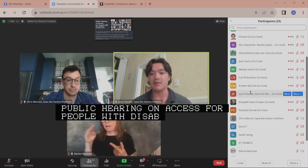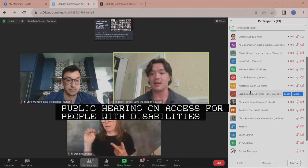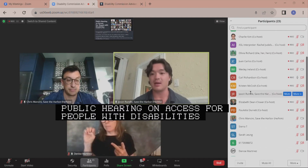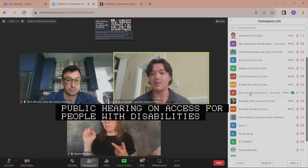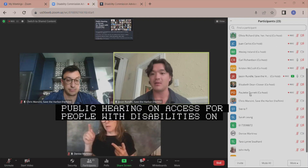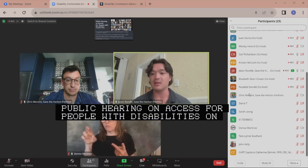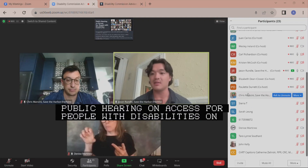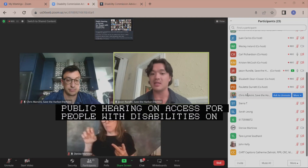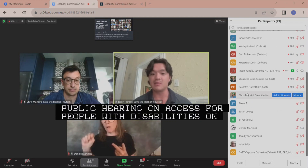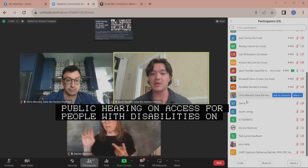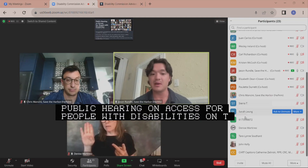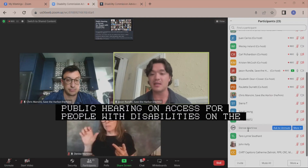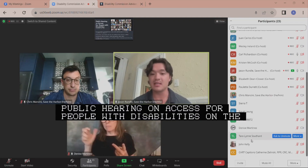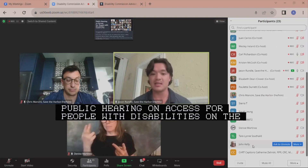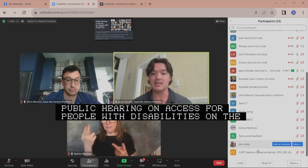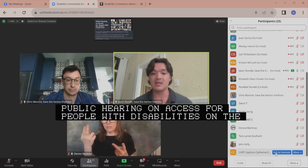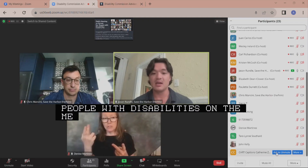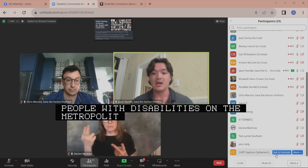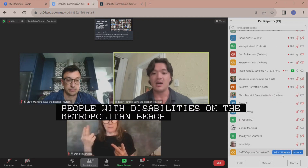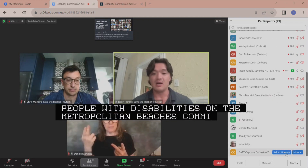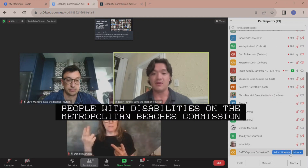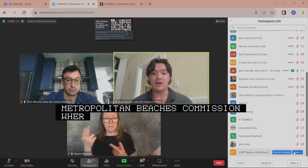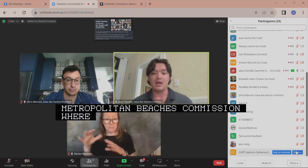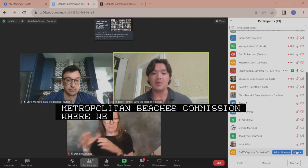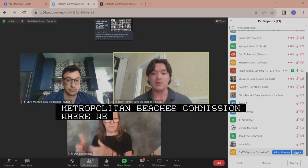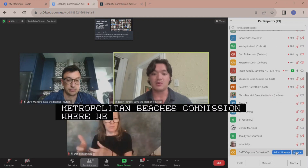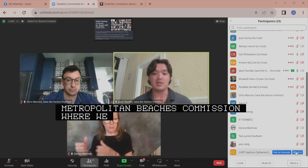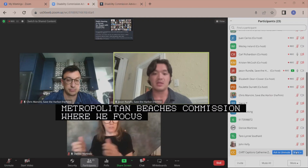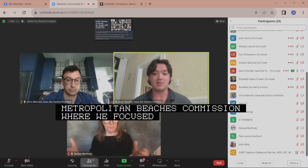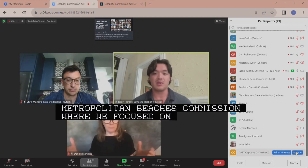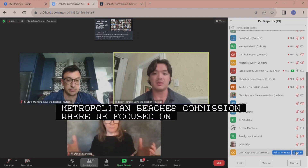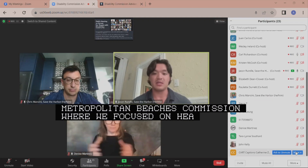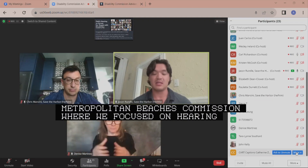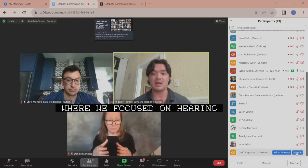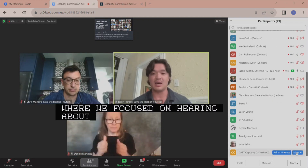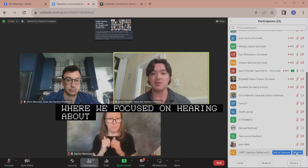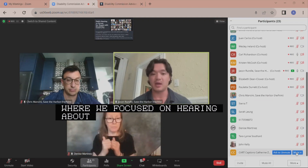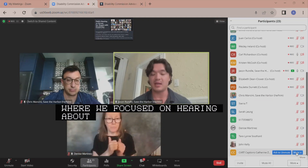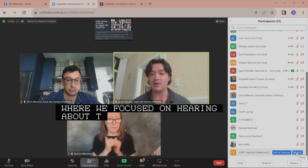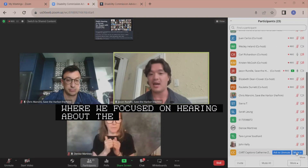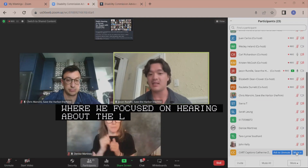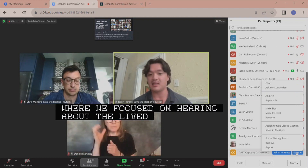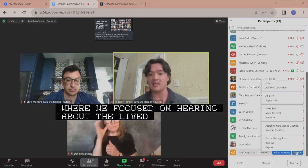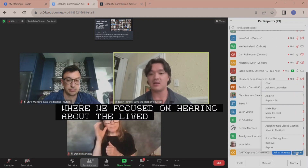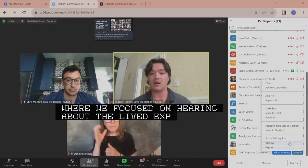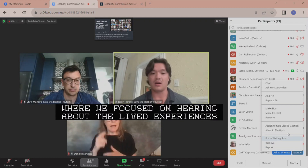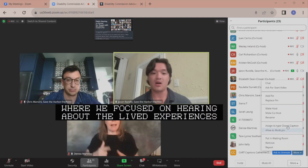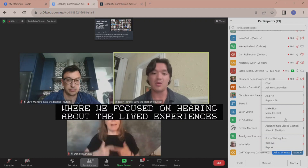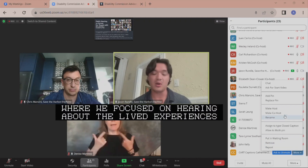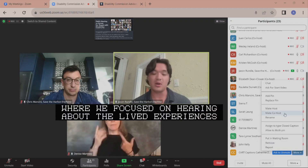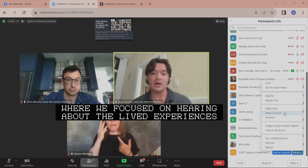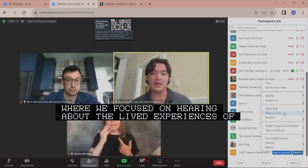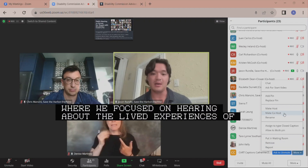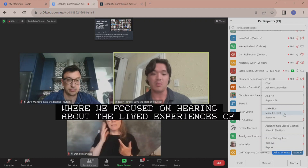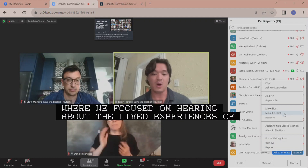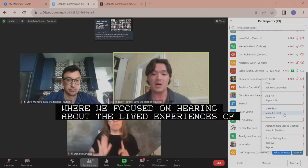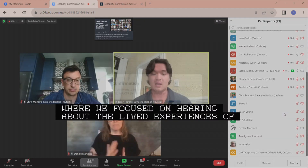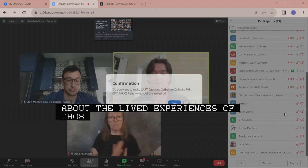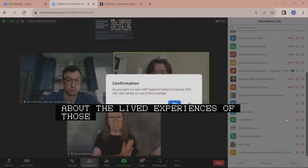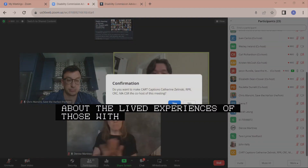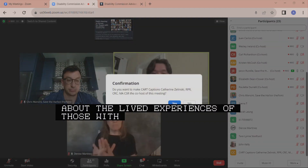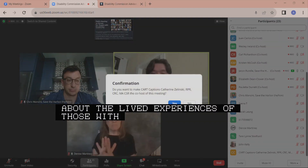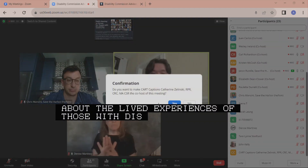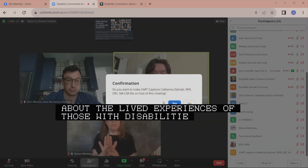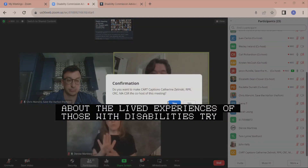on hearing about the lived experiences of those with disabilities trying to access our harbor